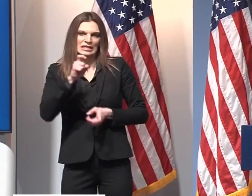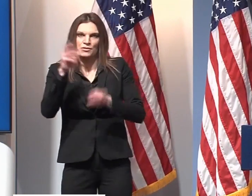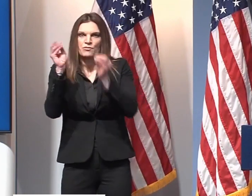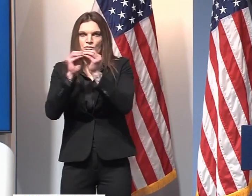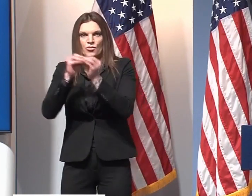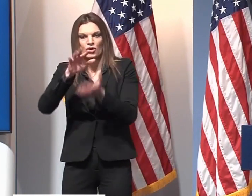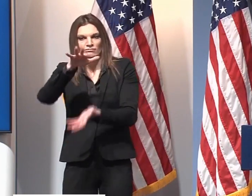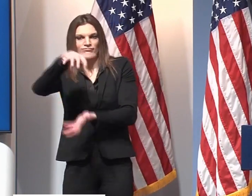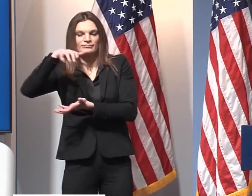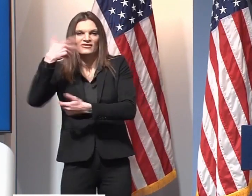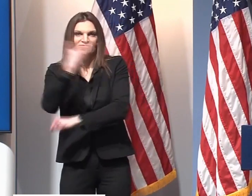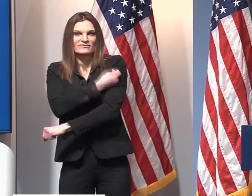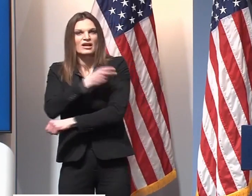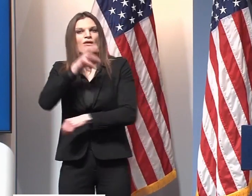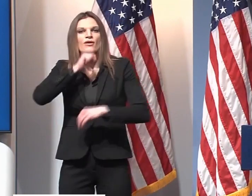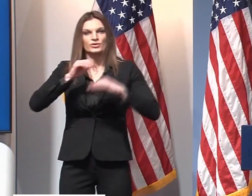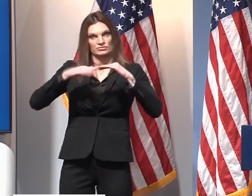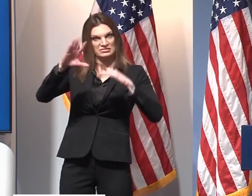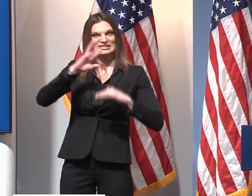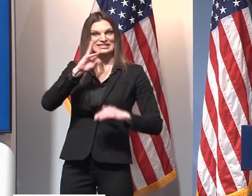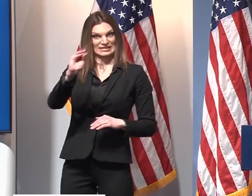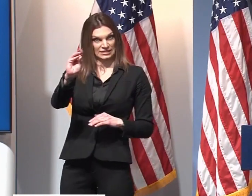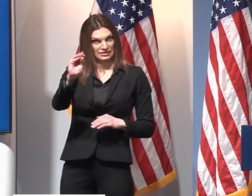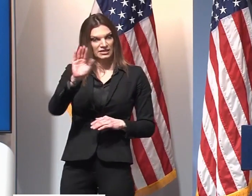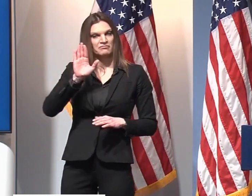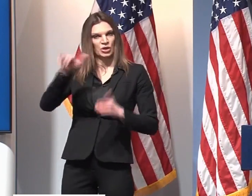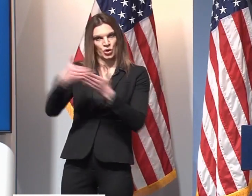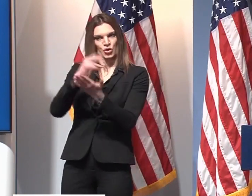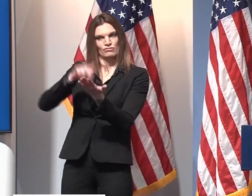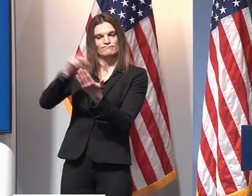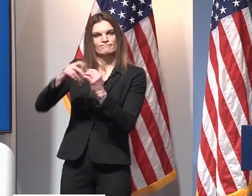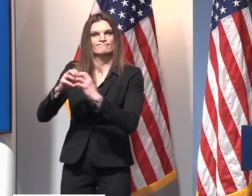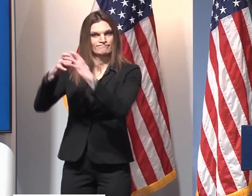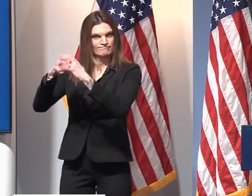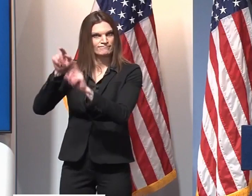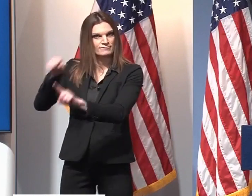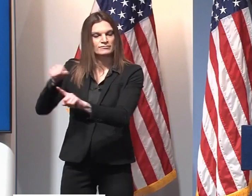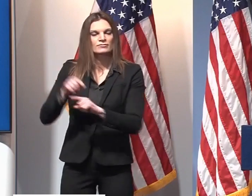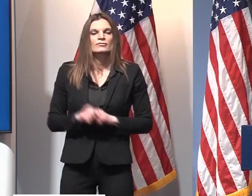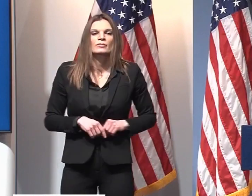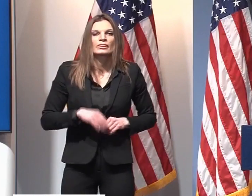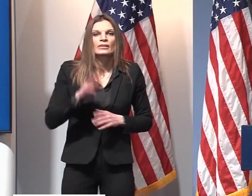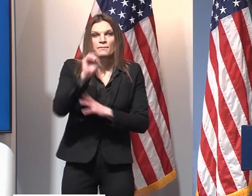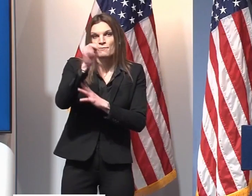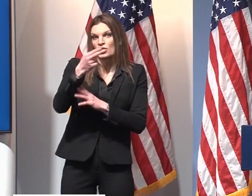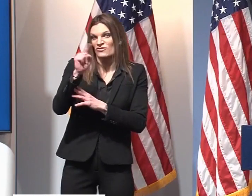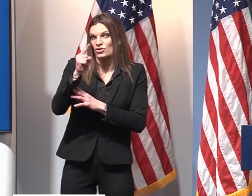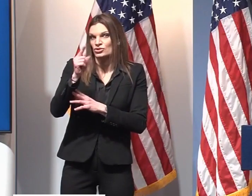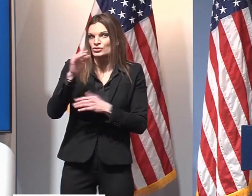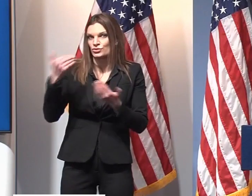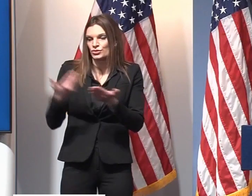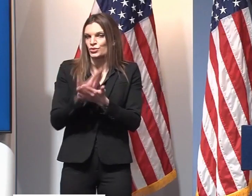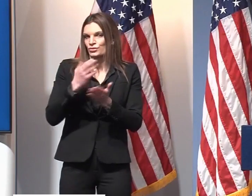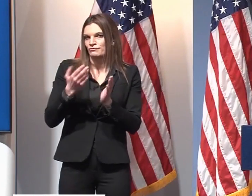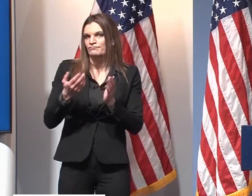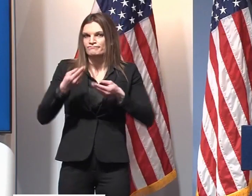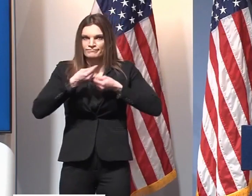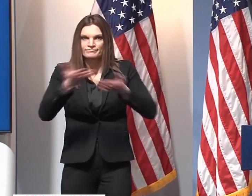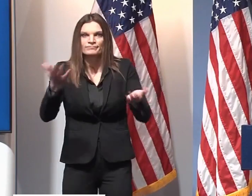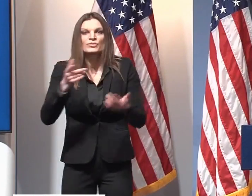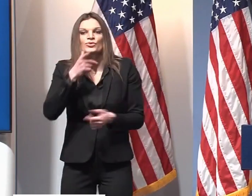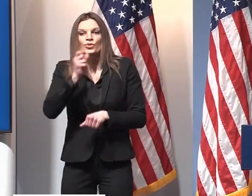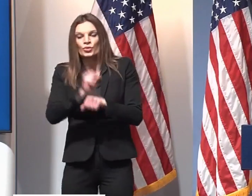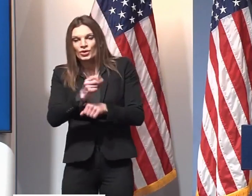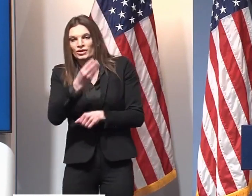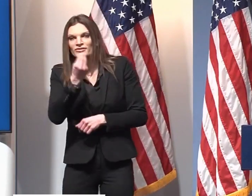vaccinate people age 60 and up. And starting March 1st, workers in food processing and